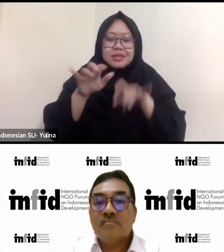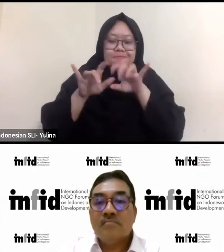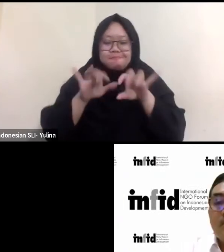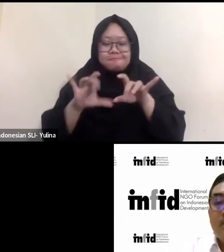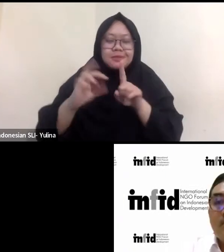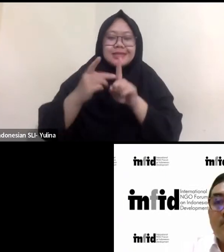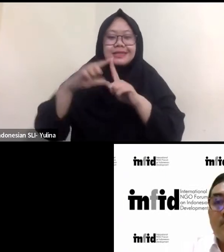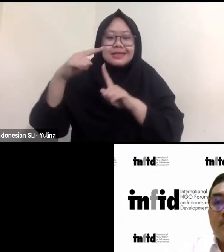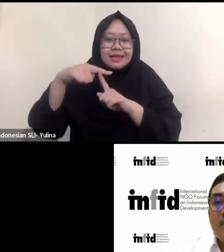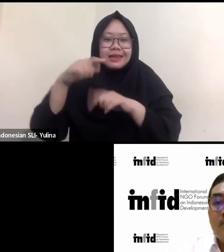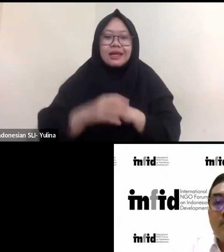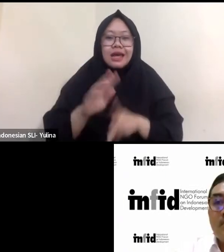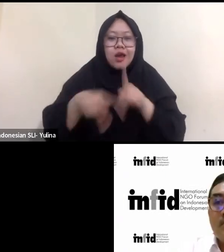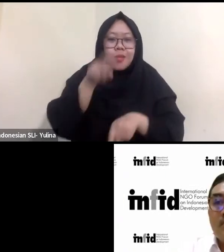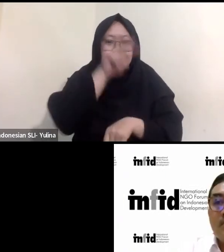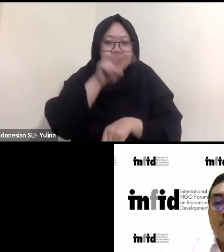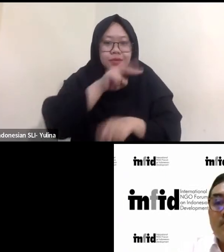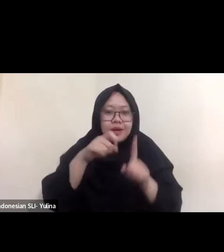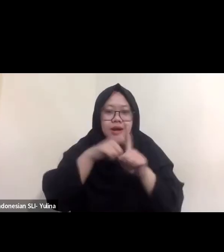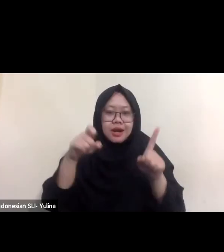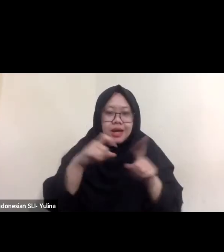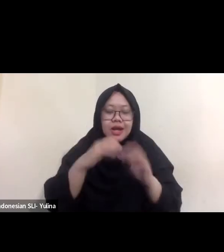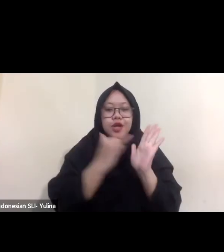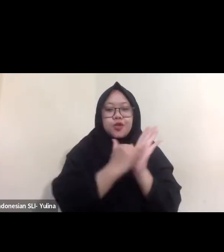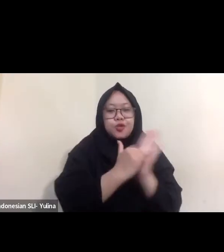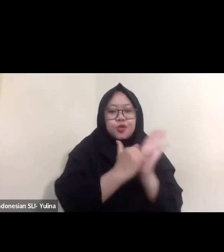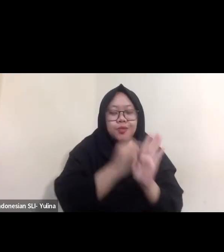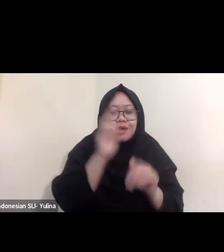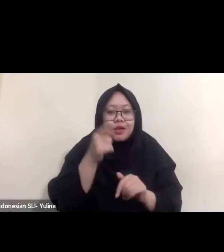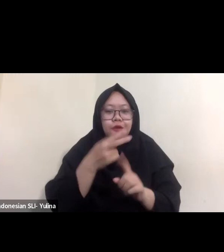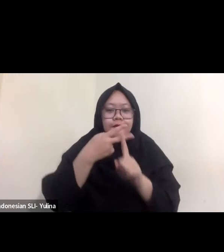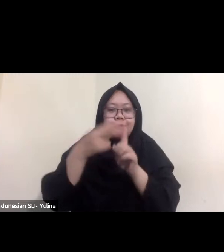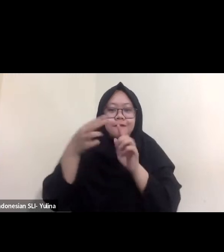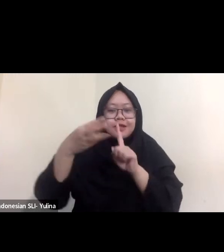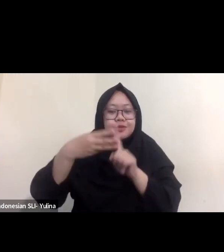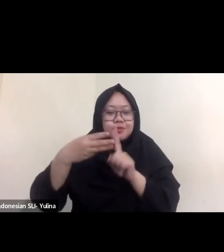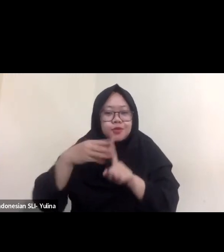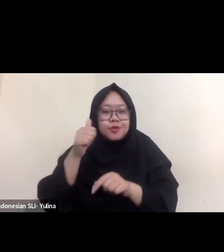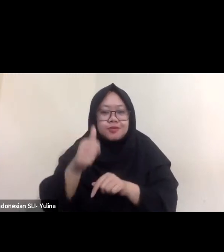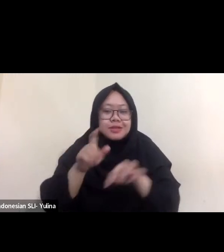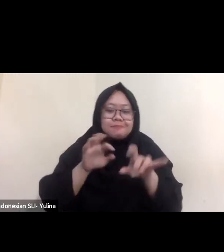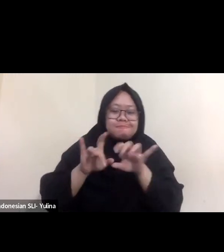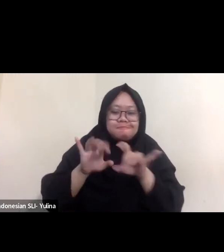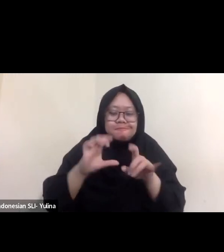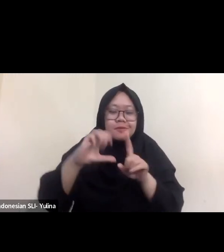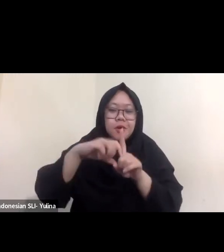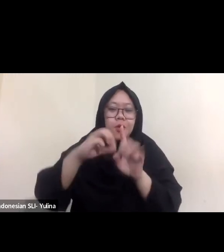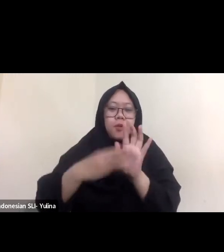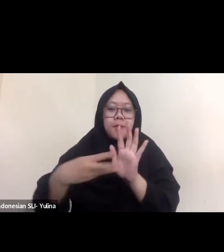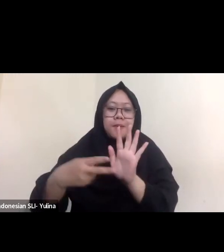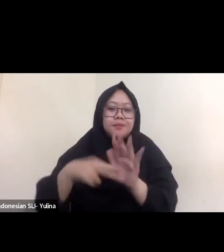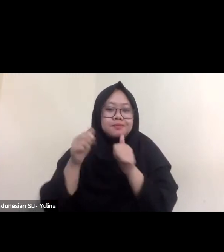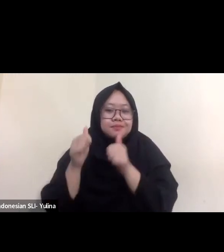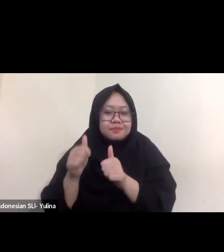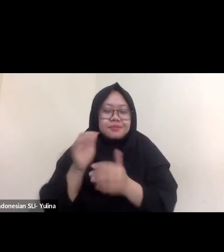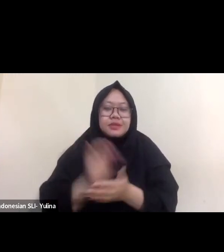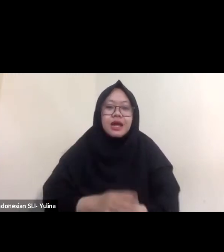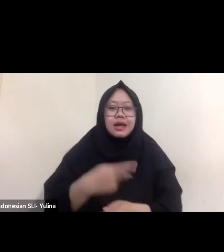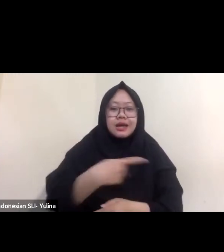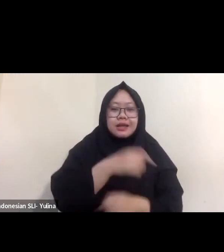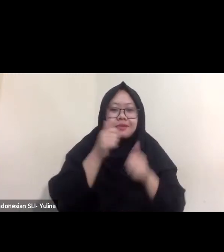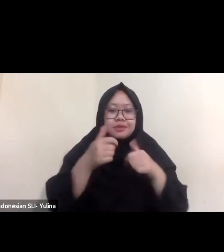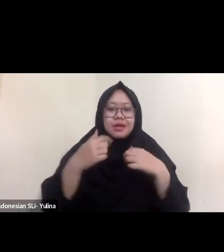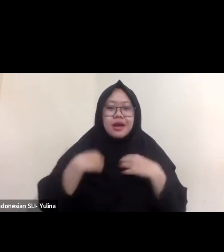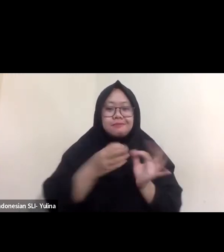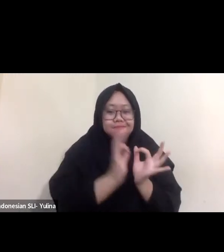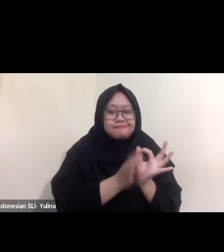you're watching us from our YouTube or Facebook channel, you're also welcome to drop your comments there. We also have the sign language